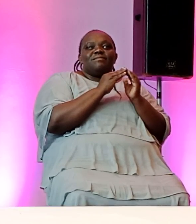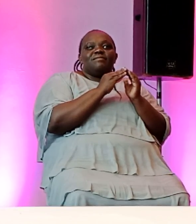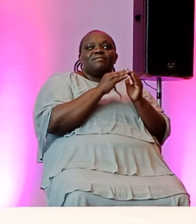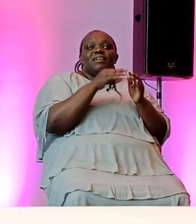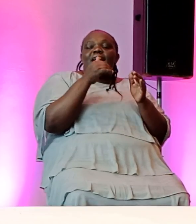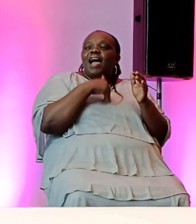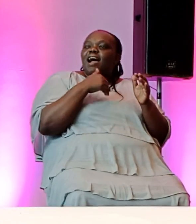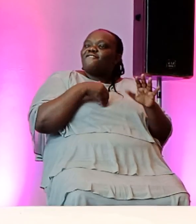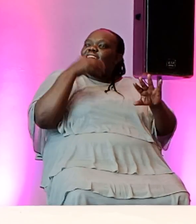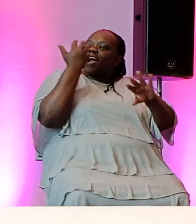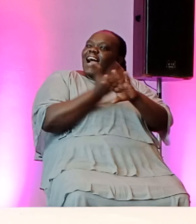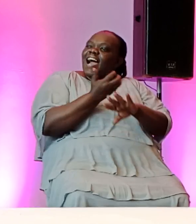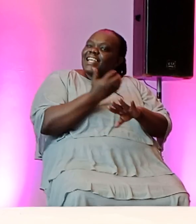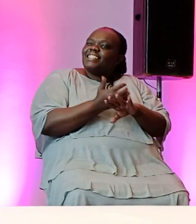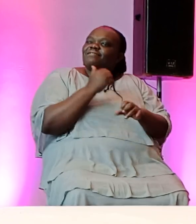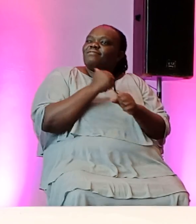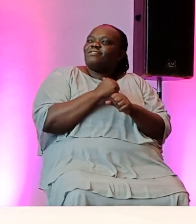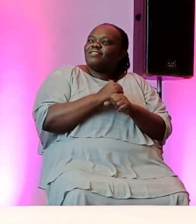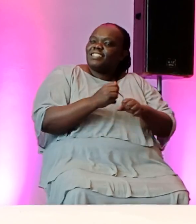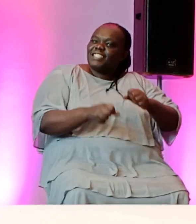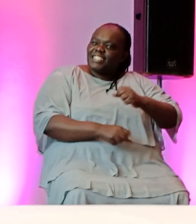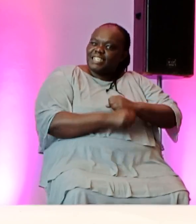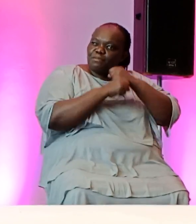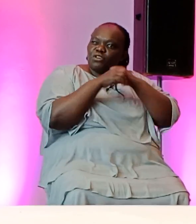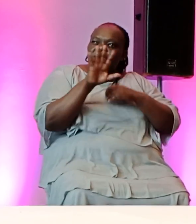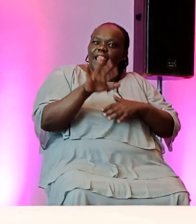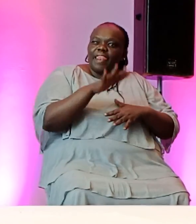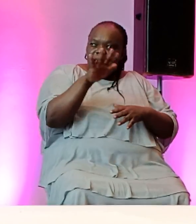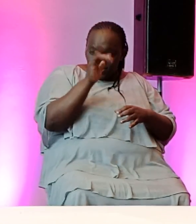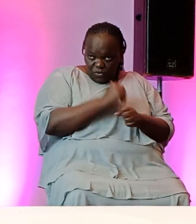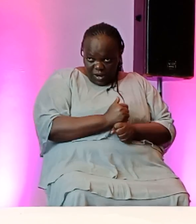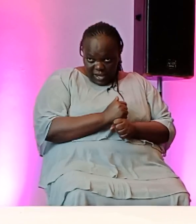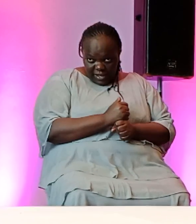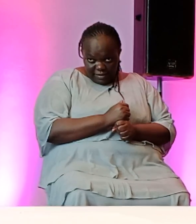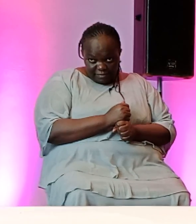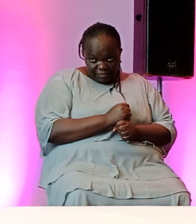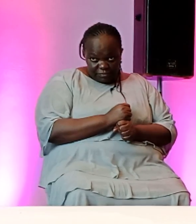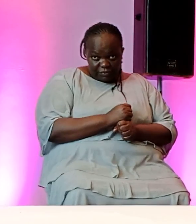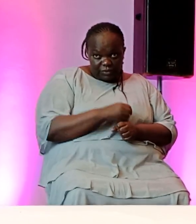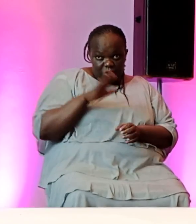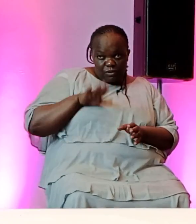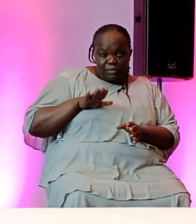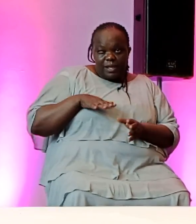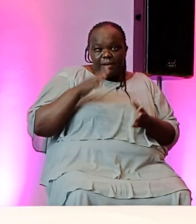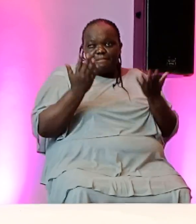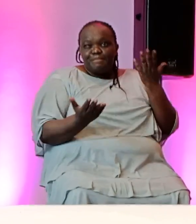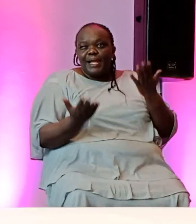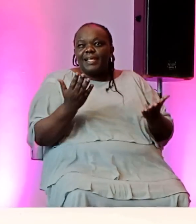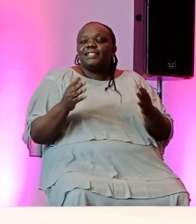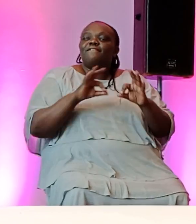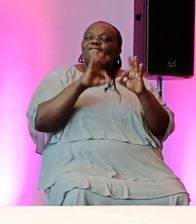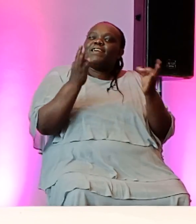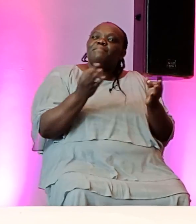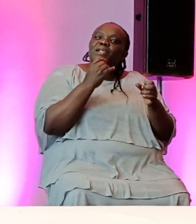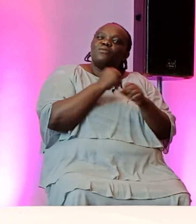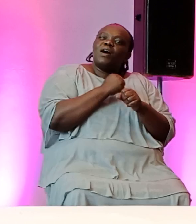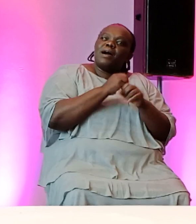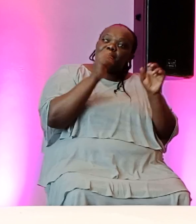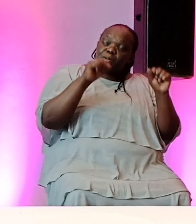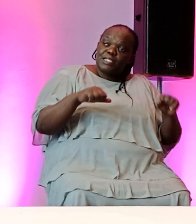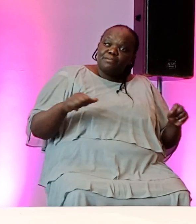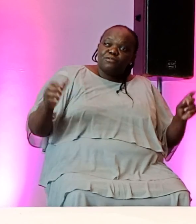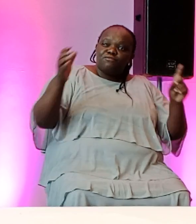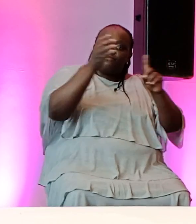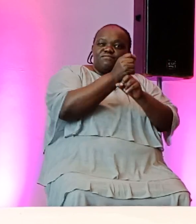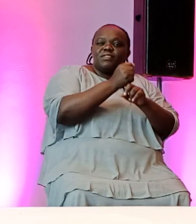We have difficulty in creating supportive networks. Women balancing family and work can be a